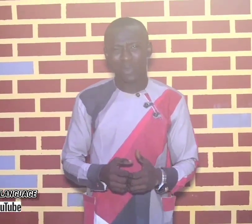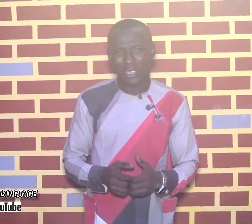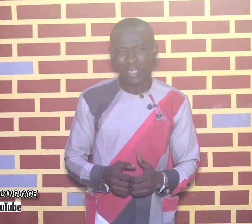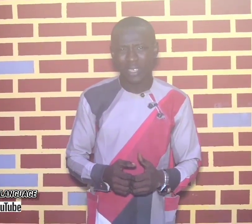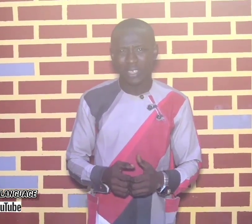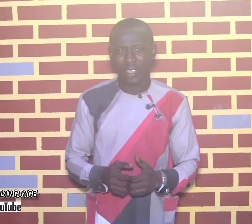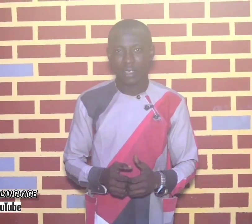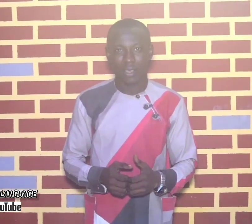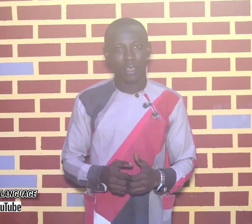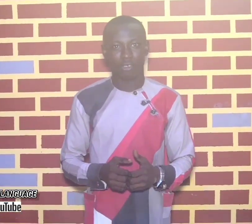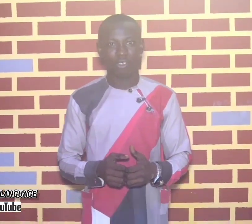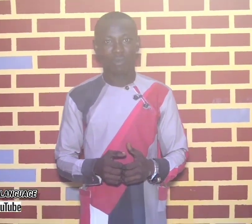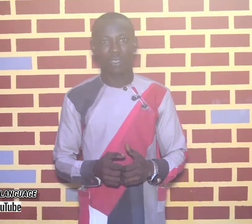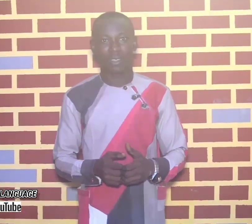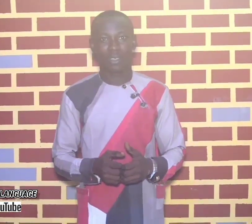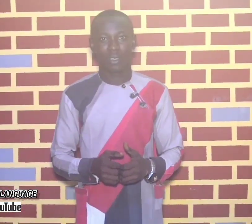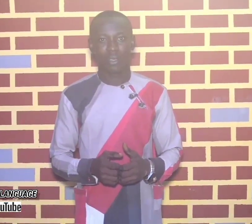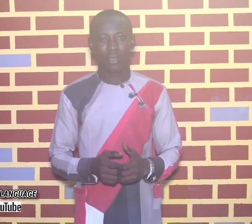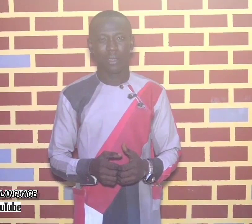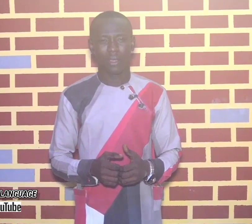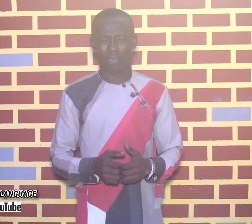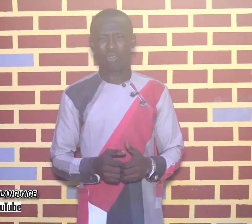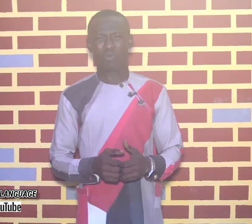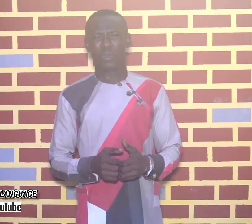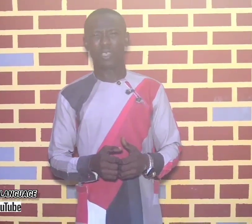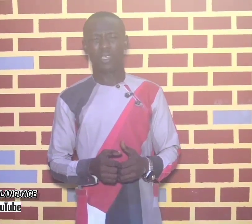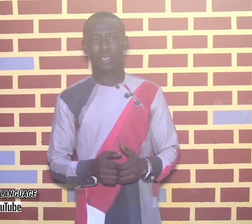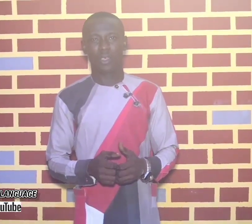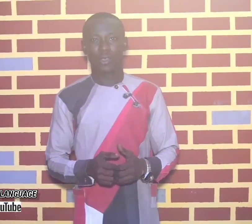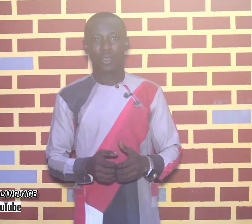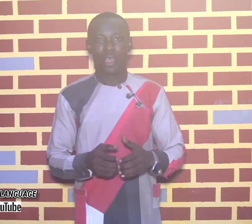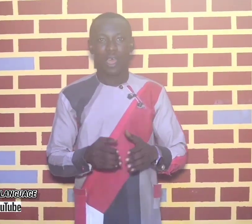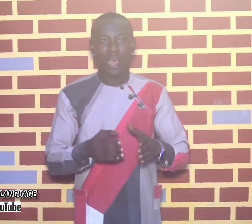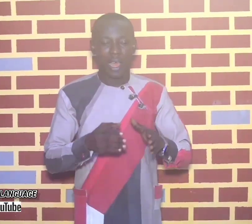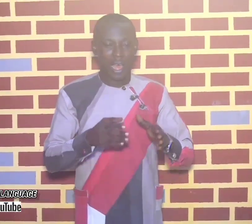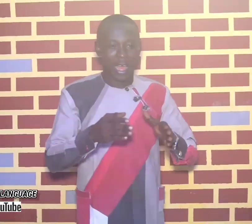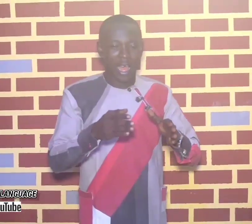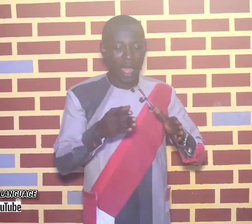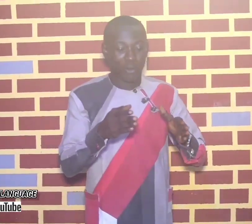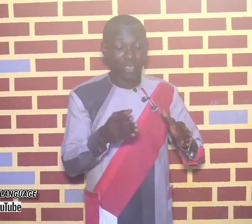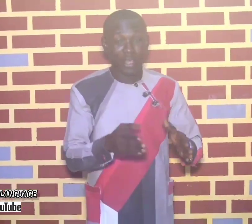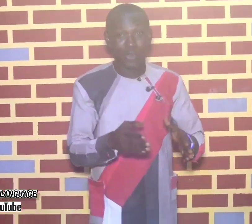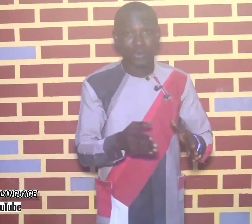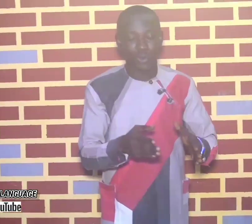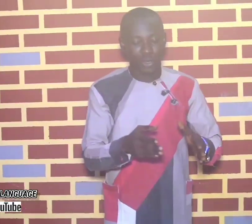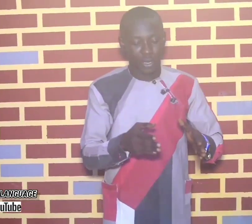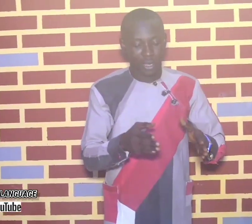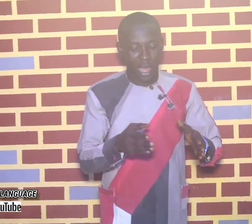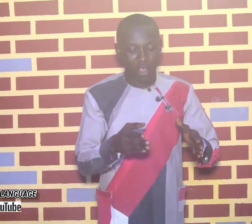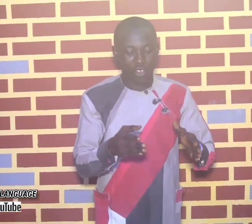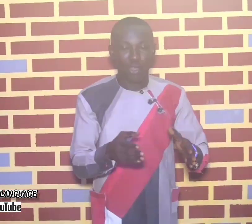me, excuse me, excuse me. I will tell you and